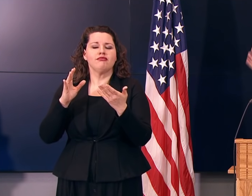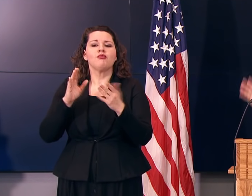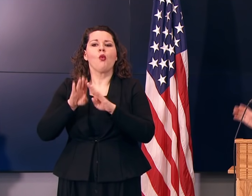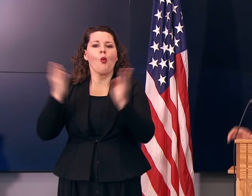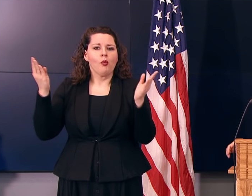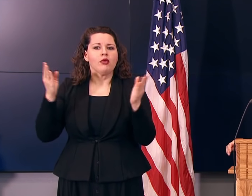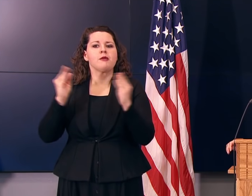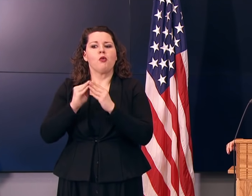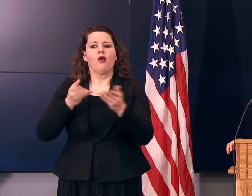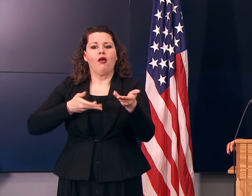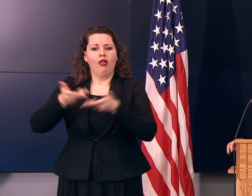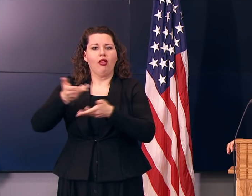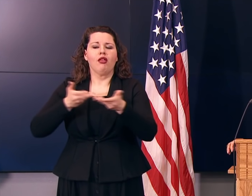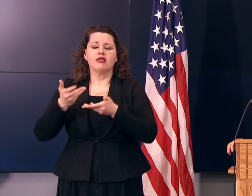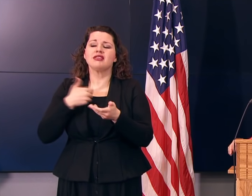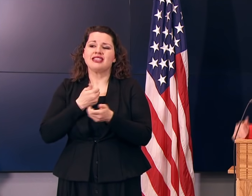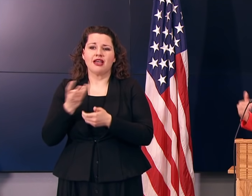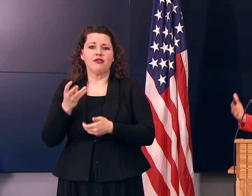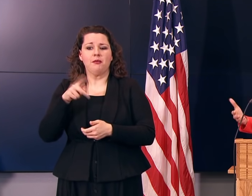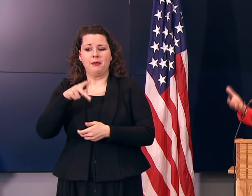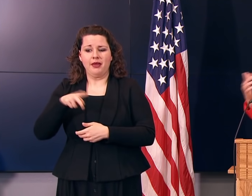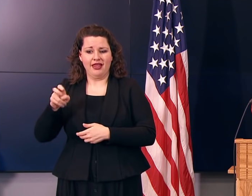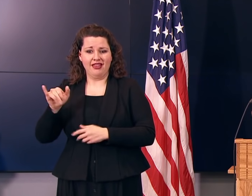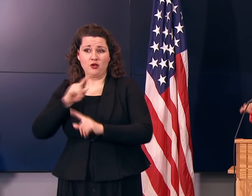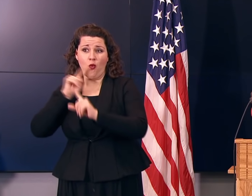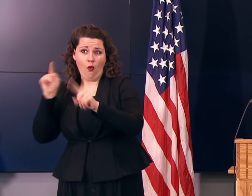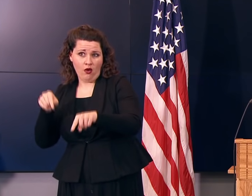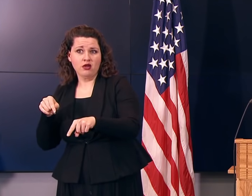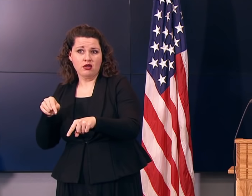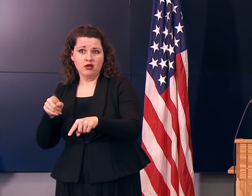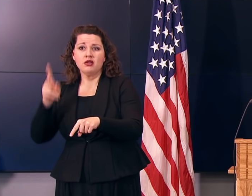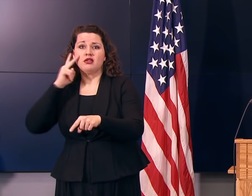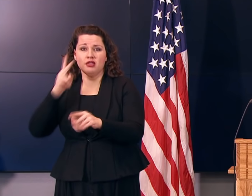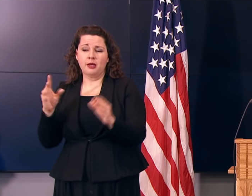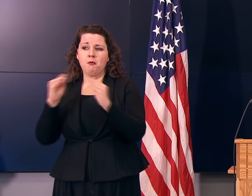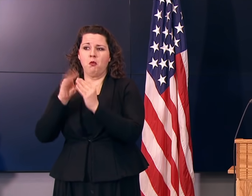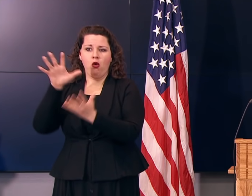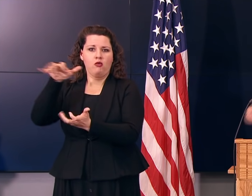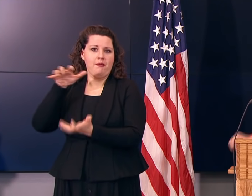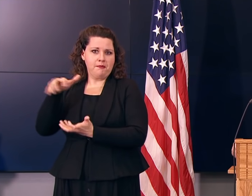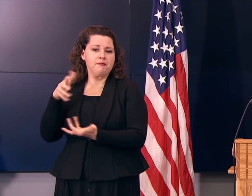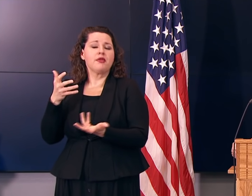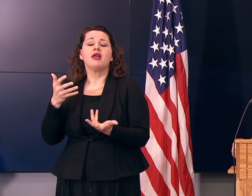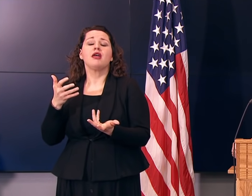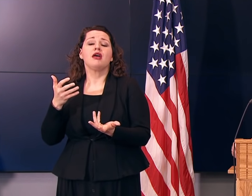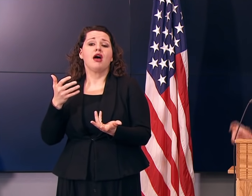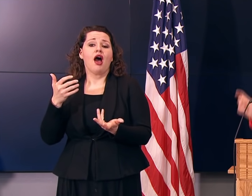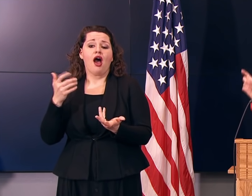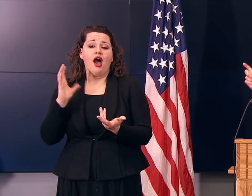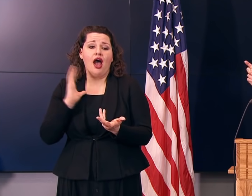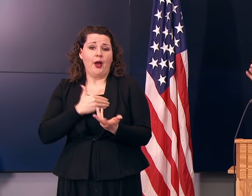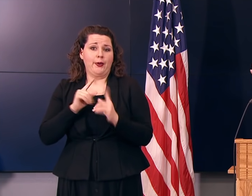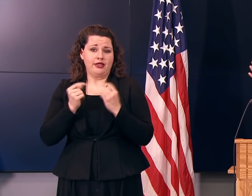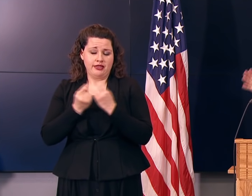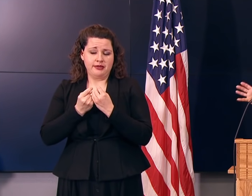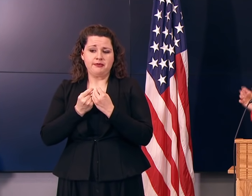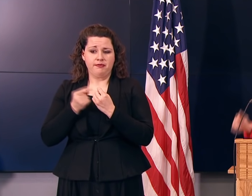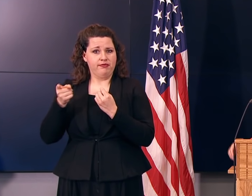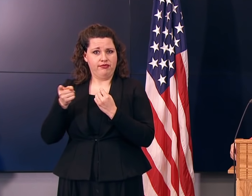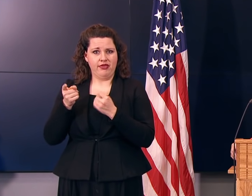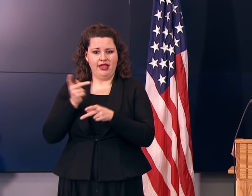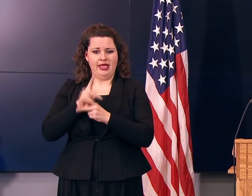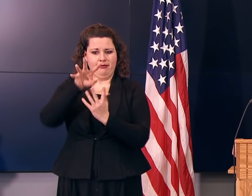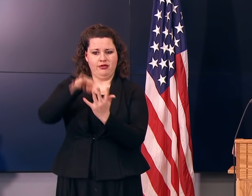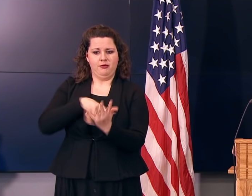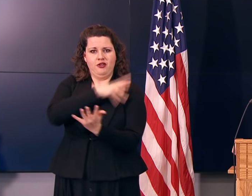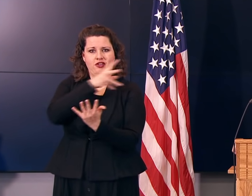several of the PPE that has been ordered that we're seeing coming in. I actually, our team keeps a spreadsheet